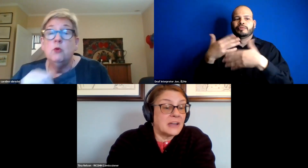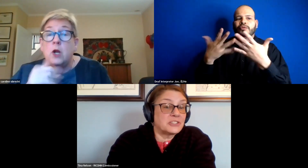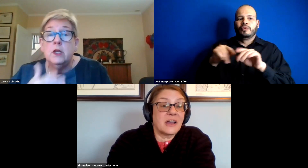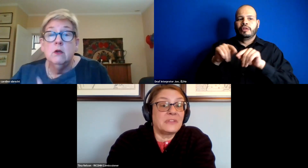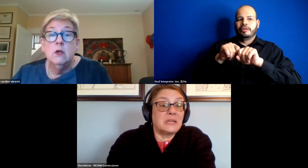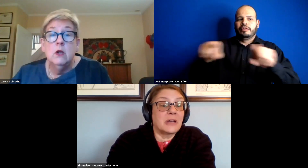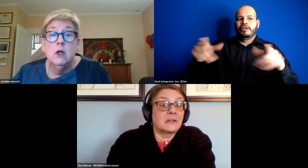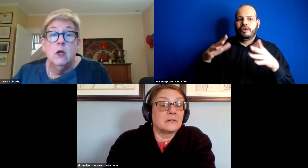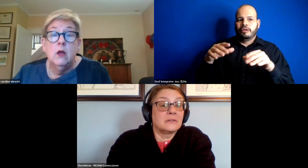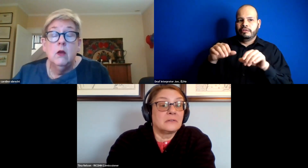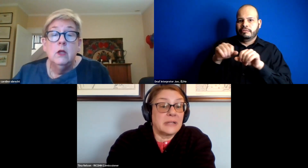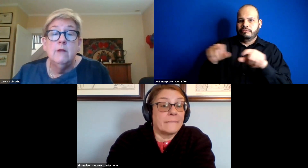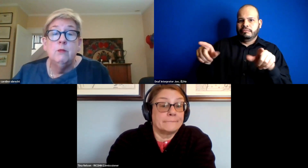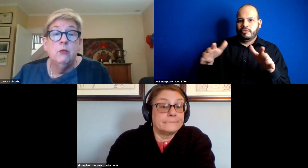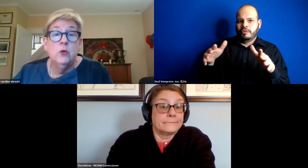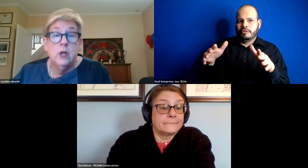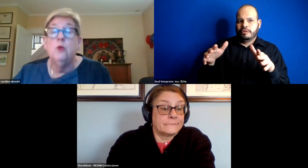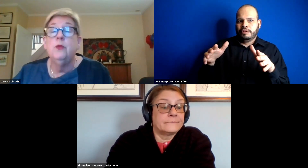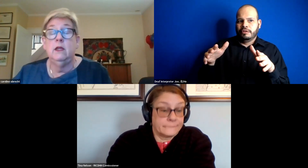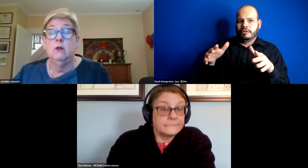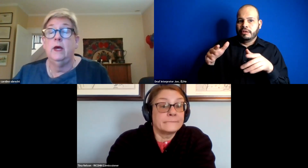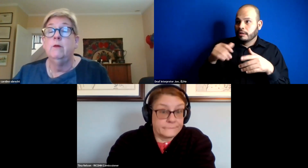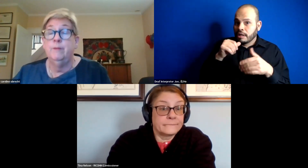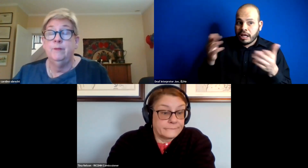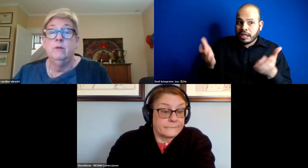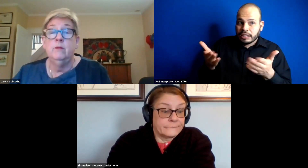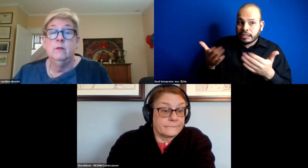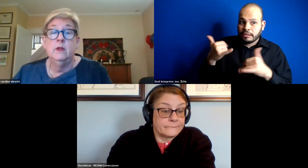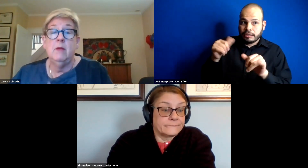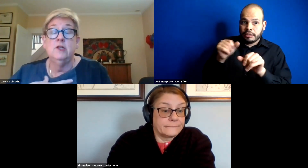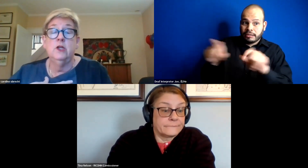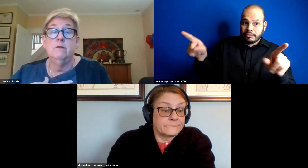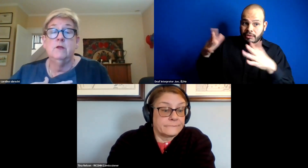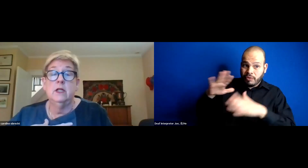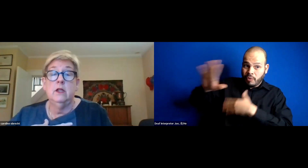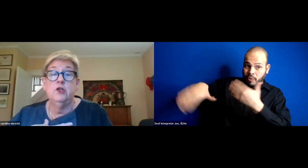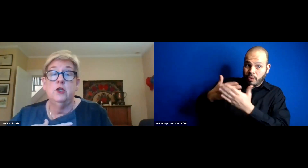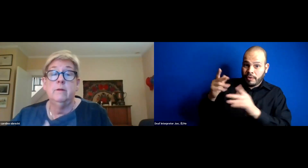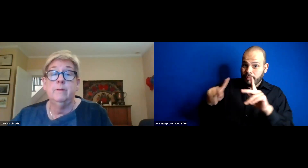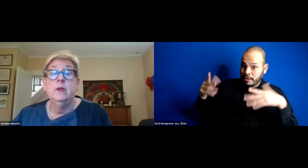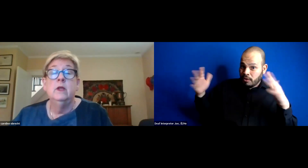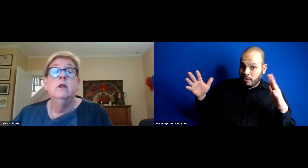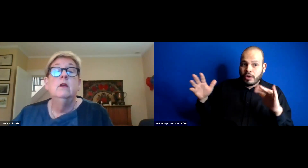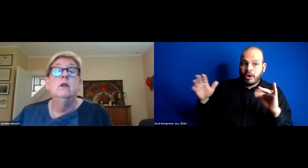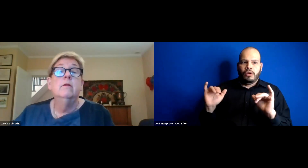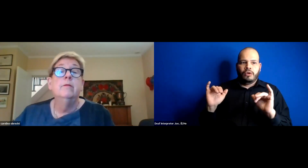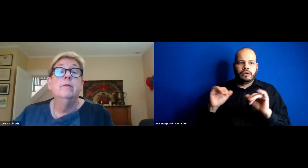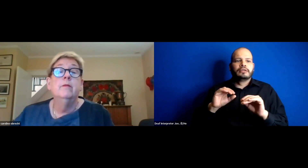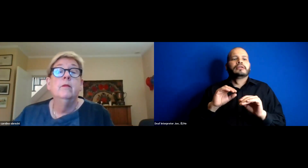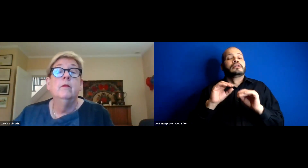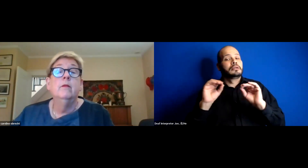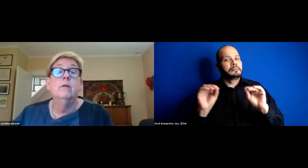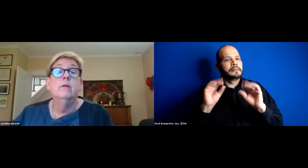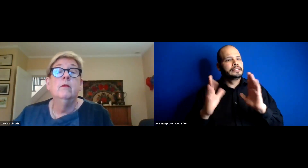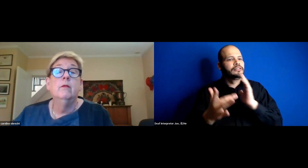even people who aren't Just here, got the email. Yeah. even people who are, oh, thank you. Wow. The magic of technology.